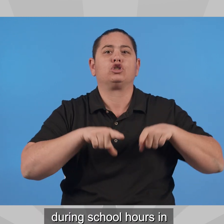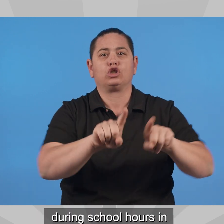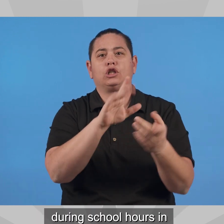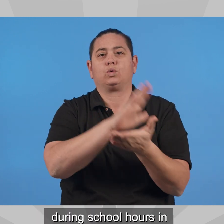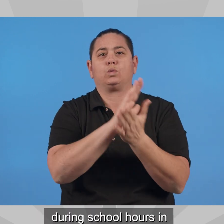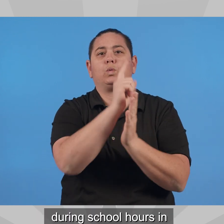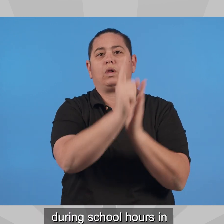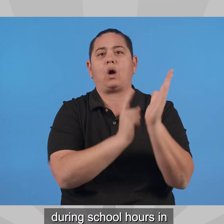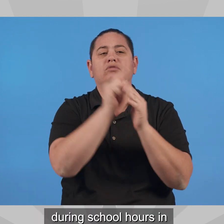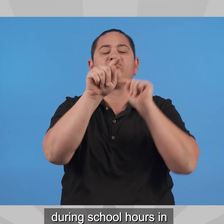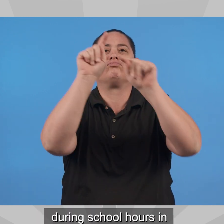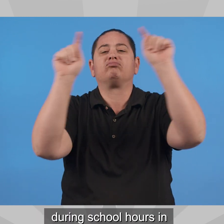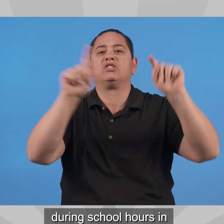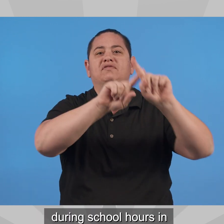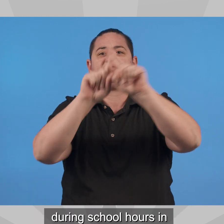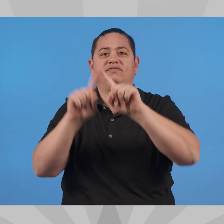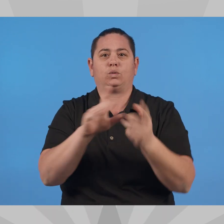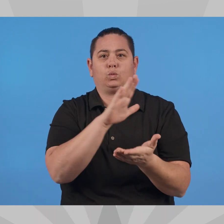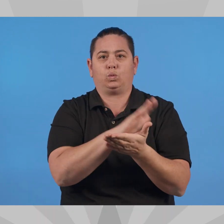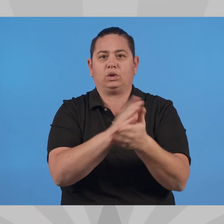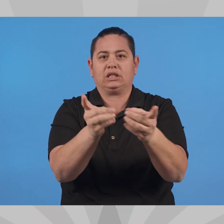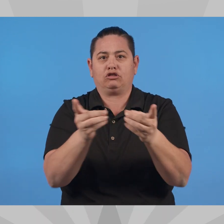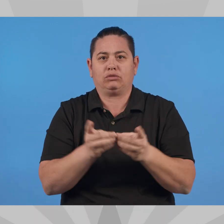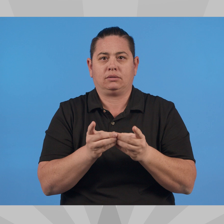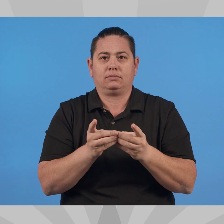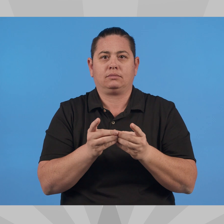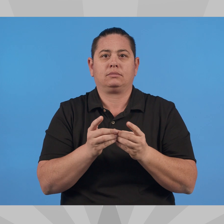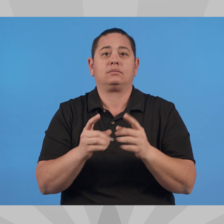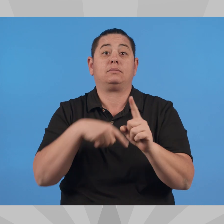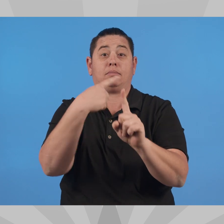school hours in various school districts.